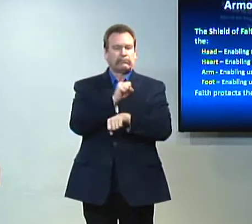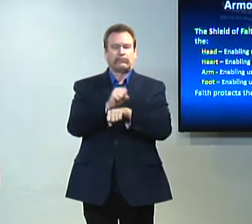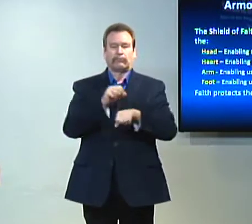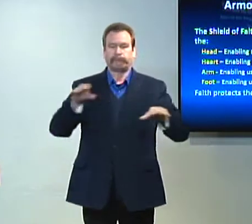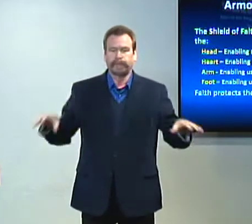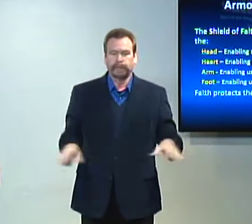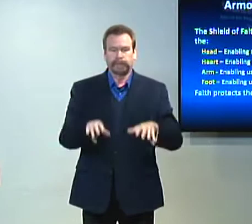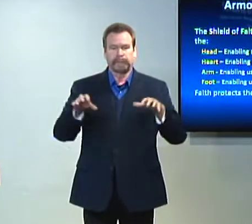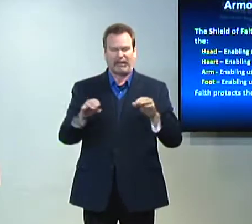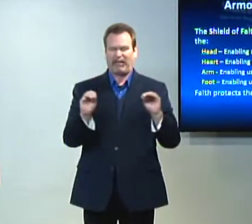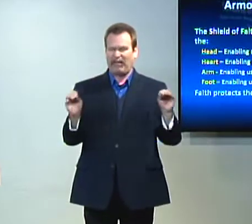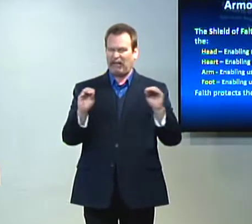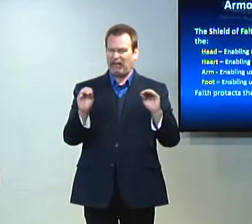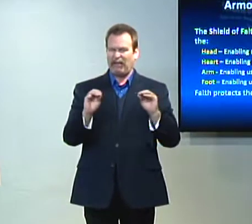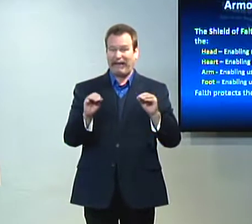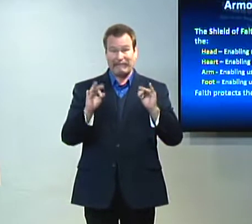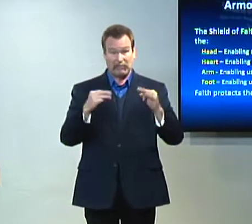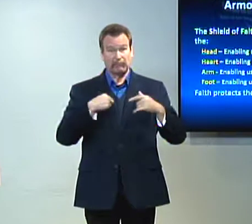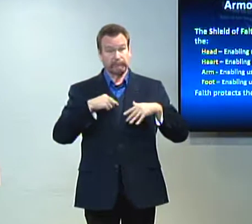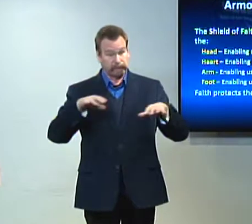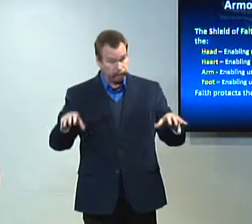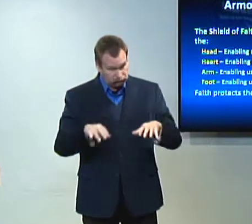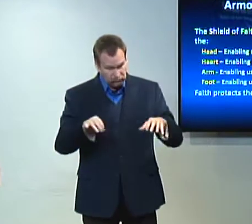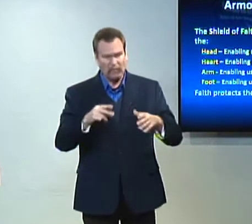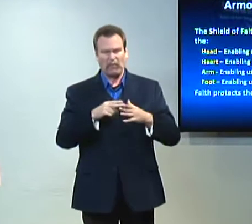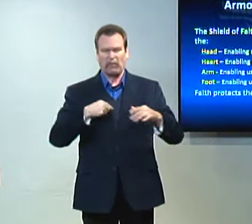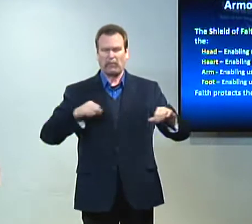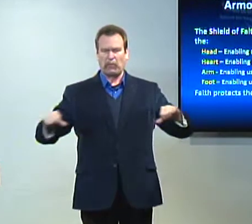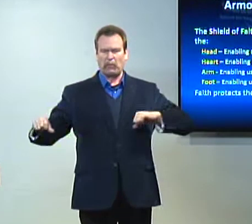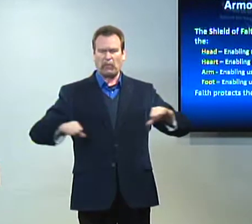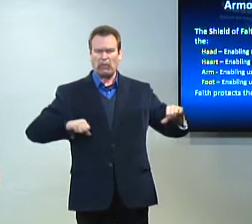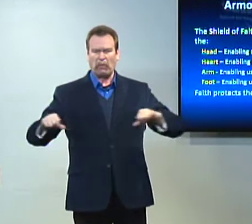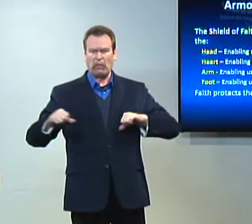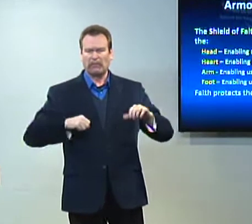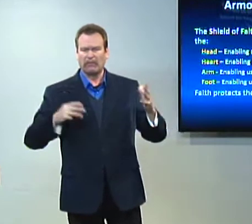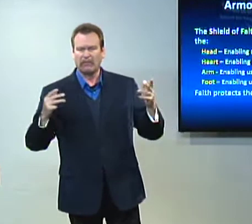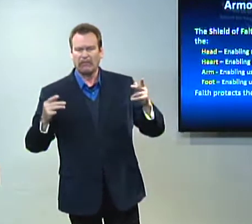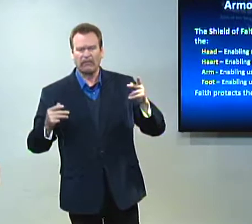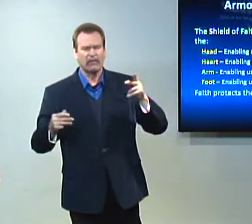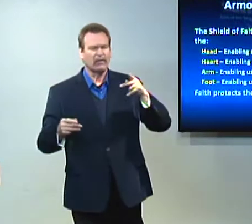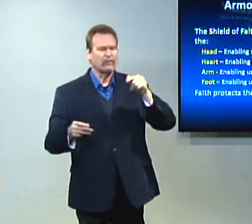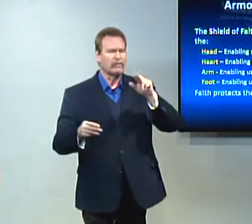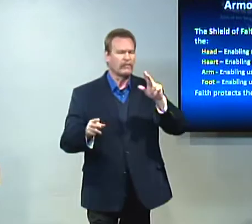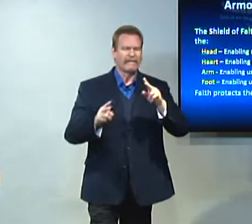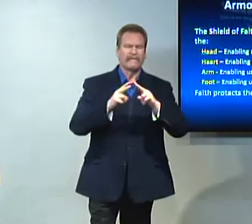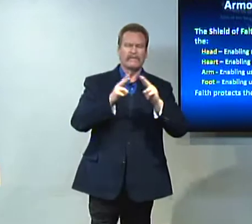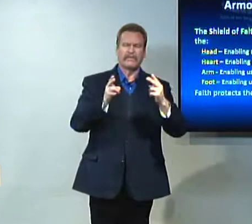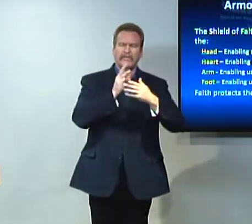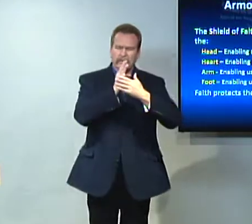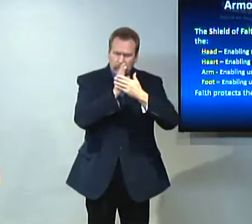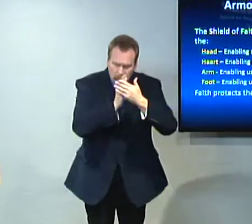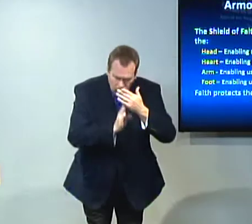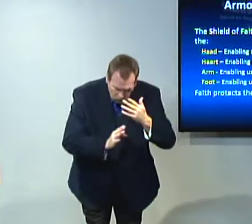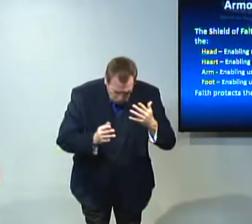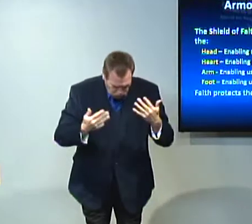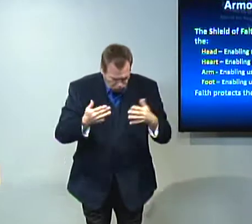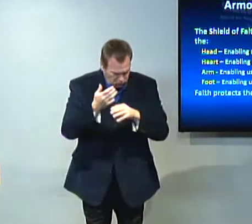It's not by works. There's nothing you could do to earn it. If we could earn it, we would boast. And Paul was a very